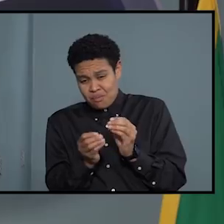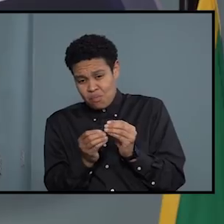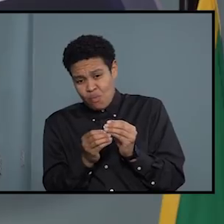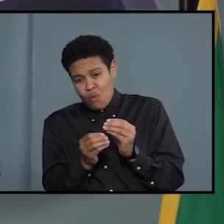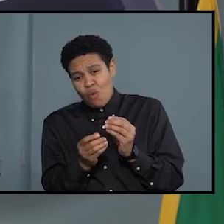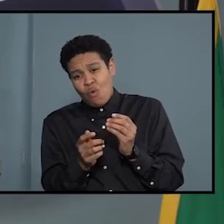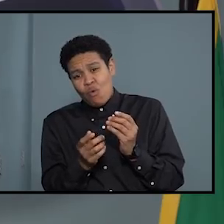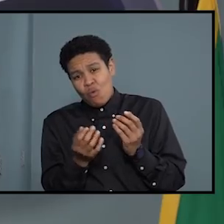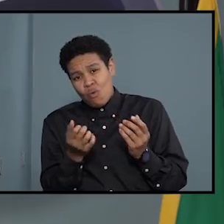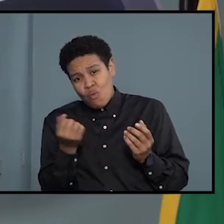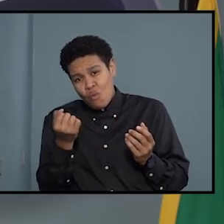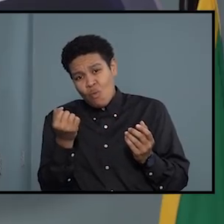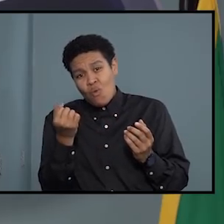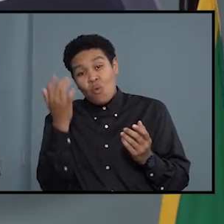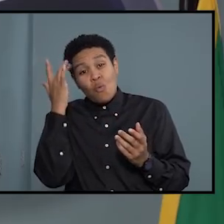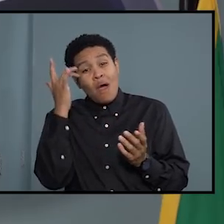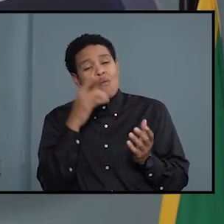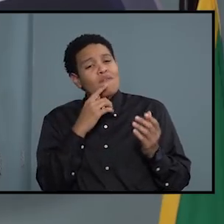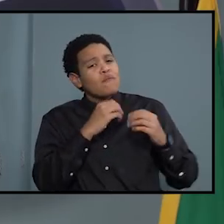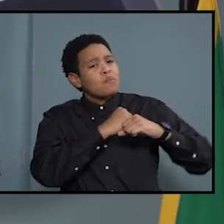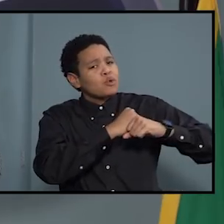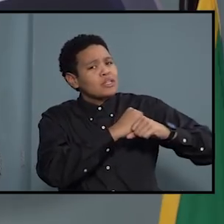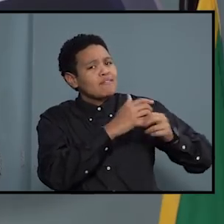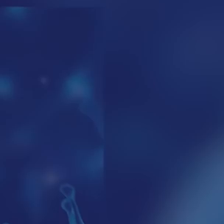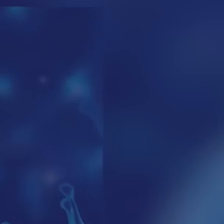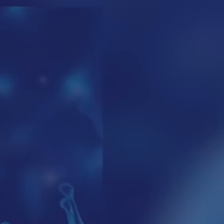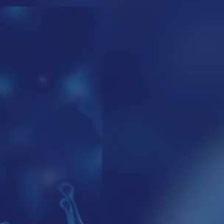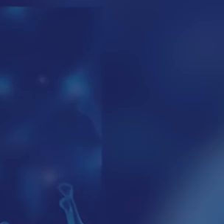protect the vulnerable group in our society.